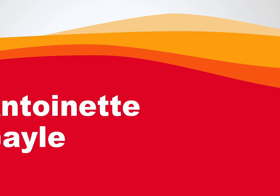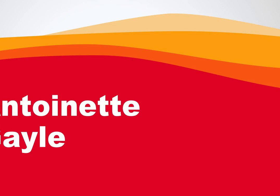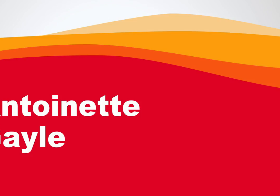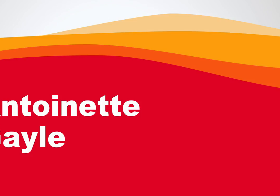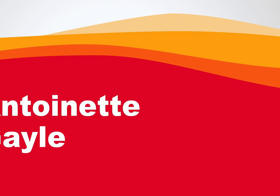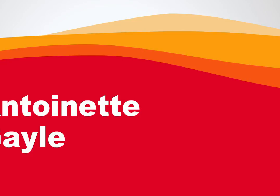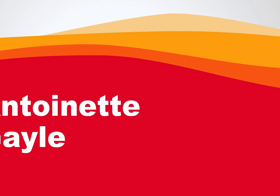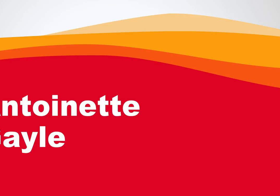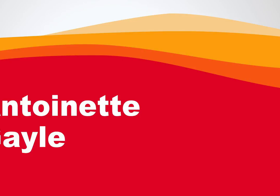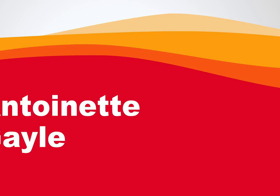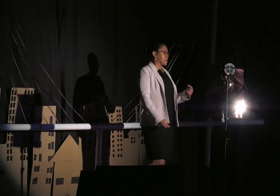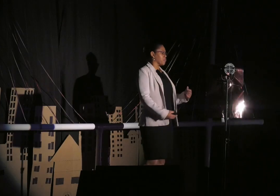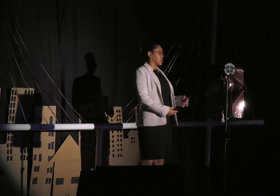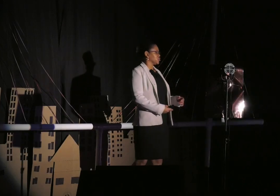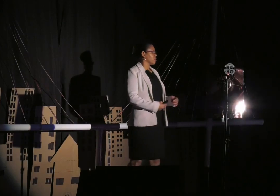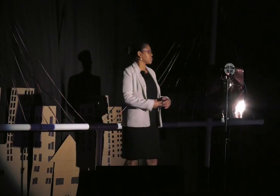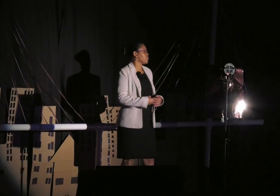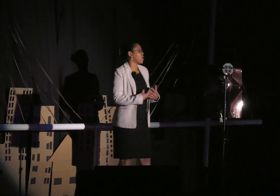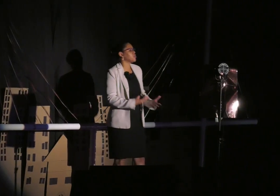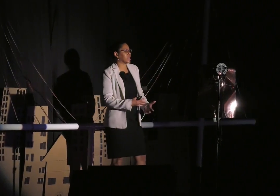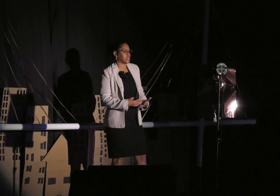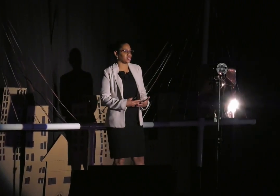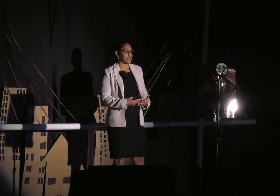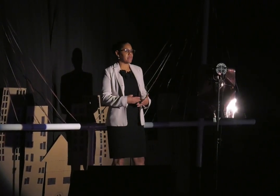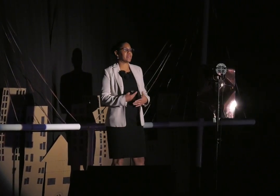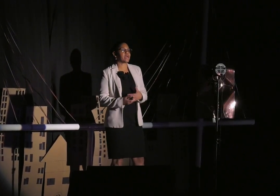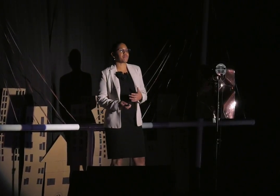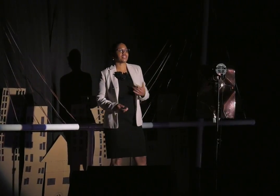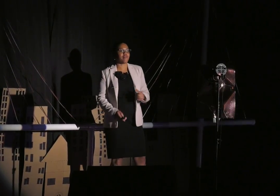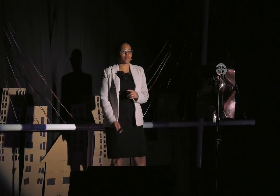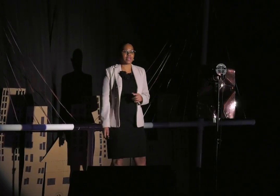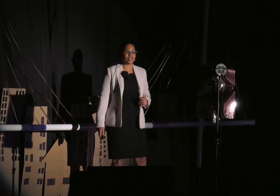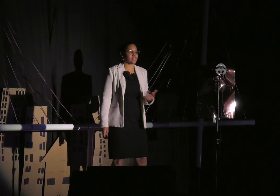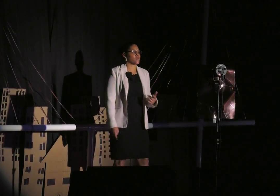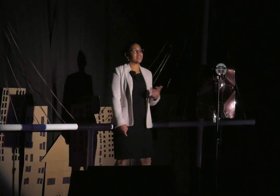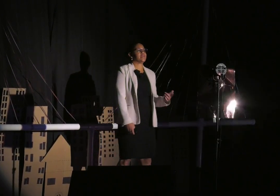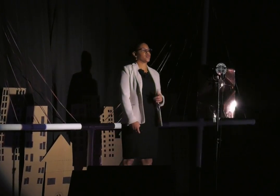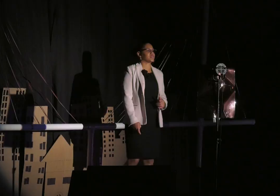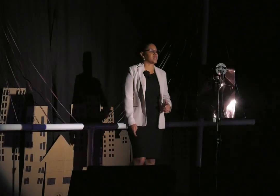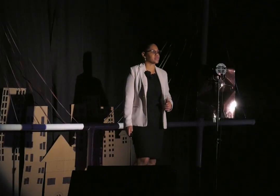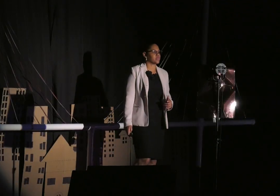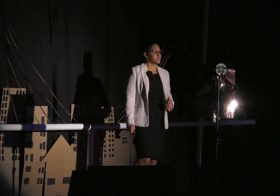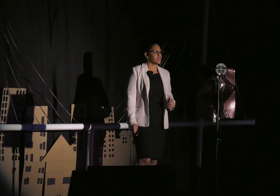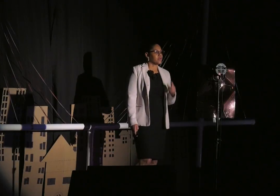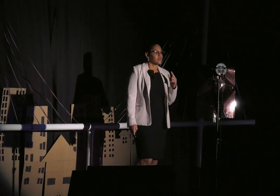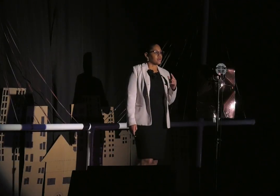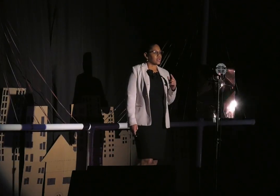This afternoon, I want to talk to you about building a bridge through communication, building a bridge of communication that we need in our society.